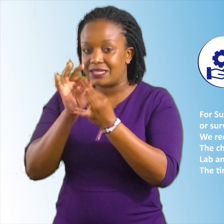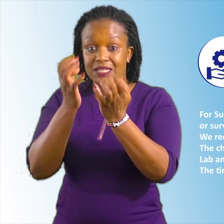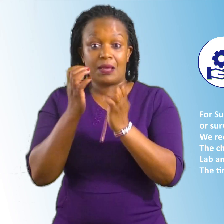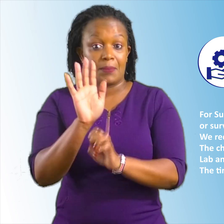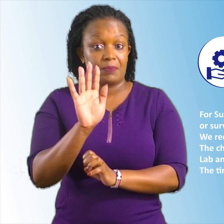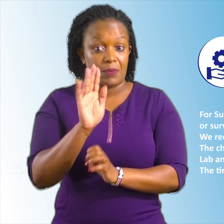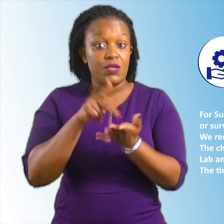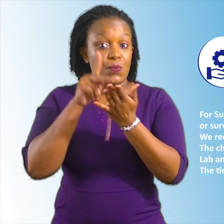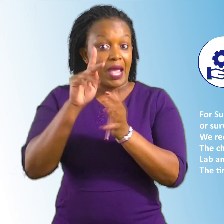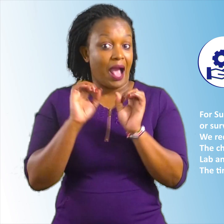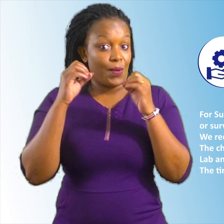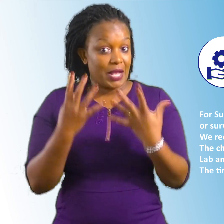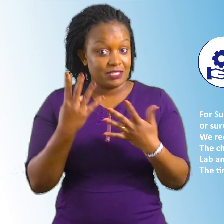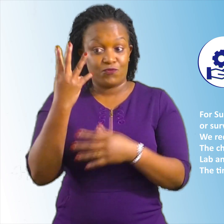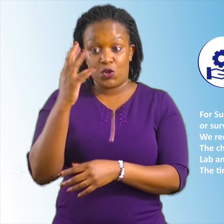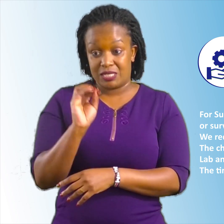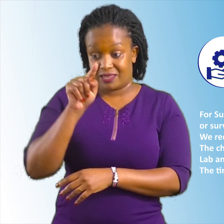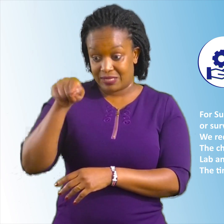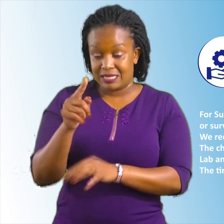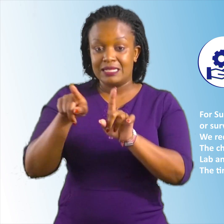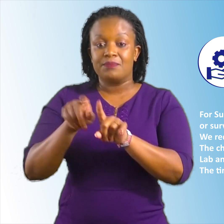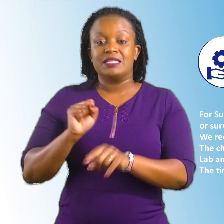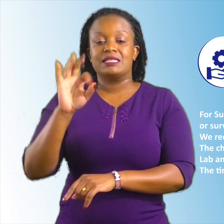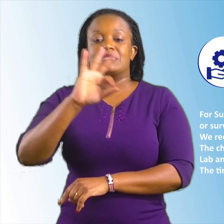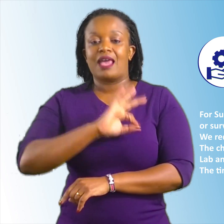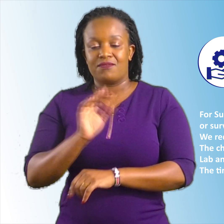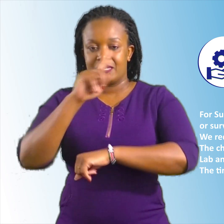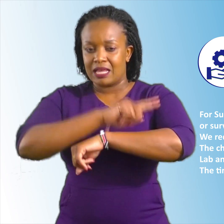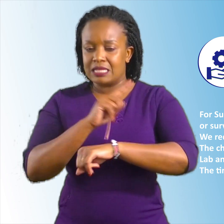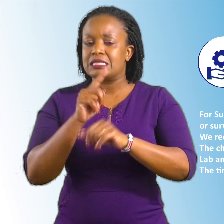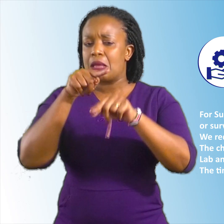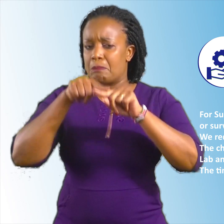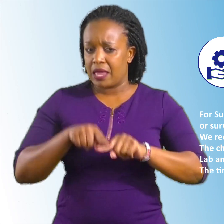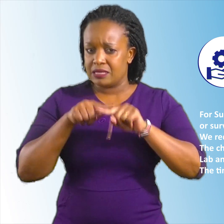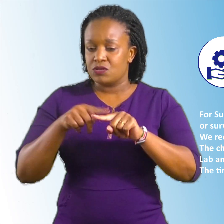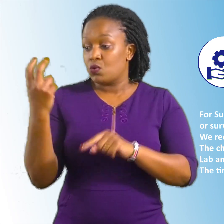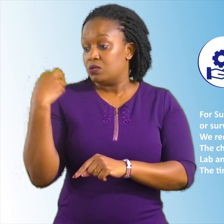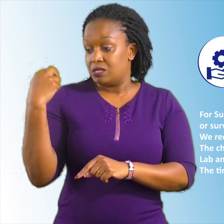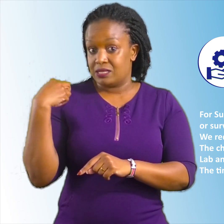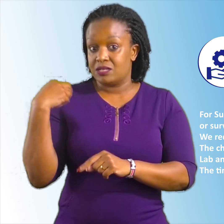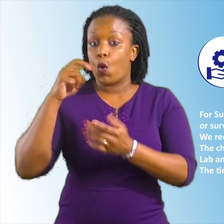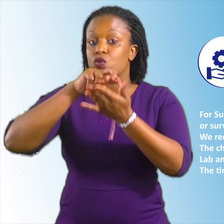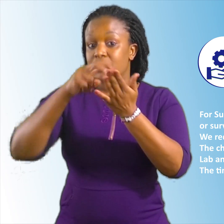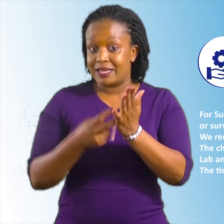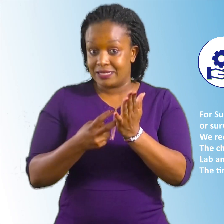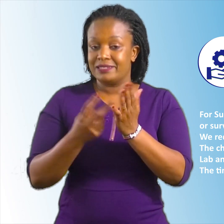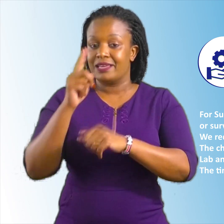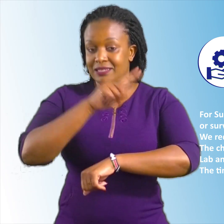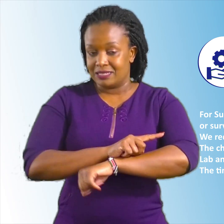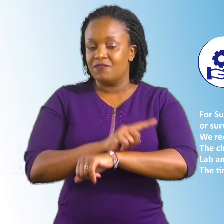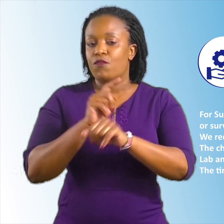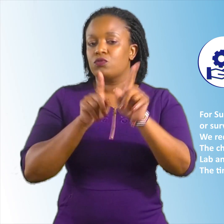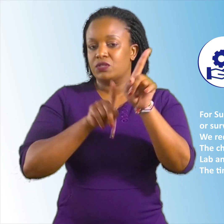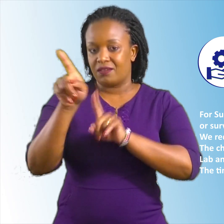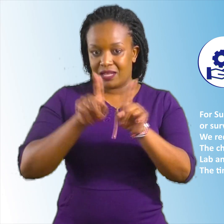set at 40,000 plus staff days as per our contracted consultancy day rate and AA rates for